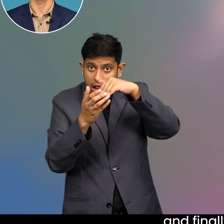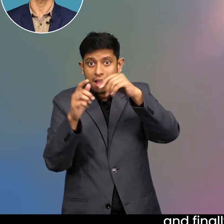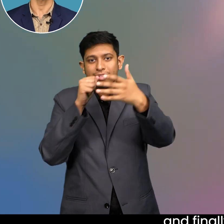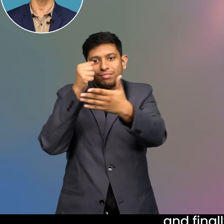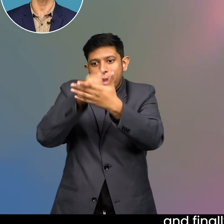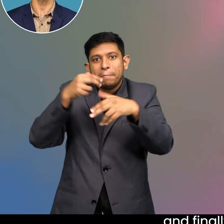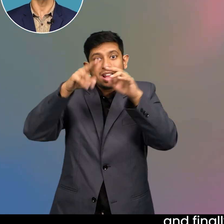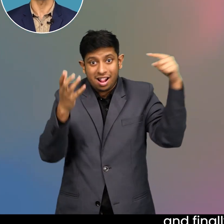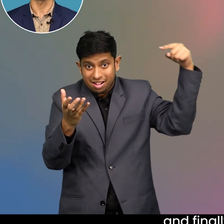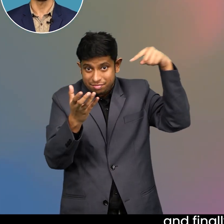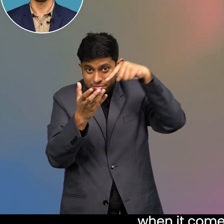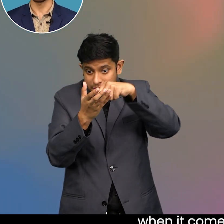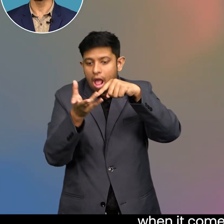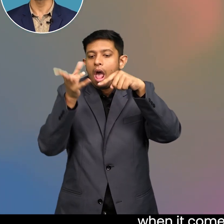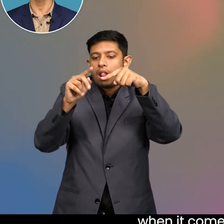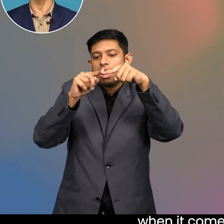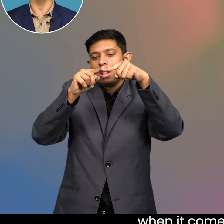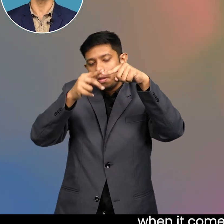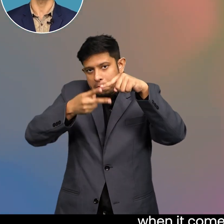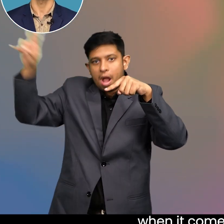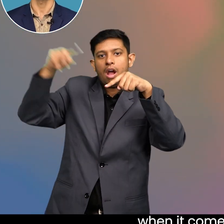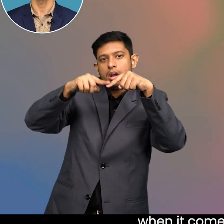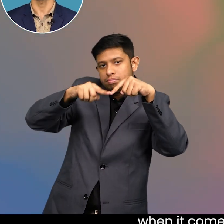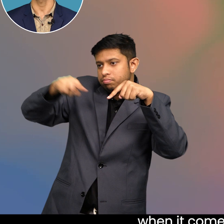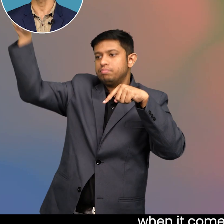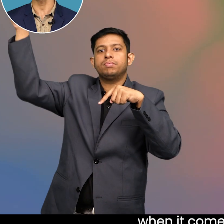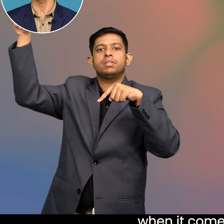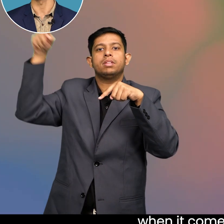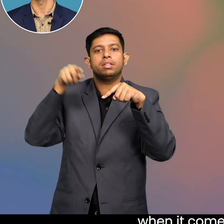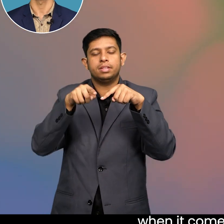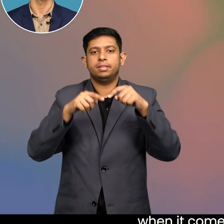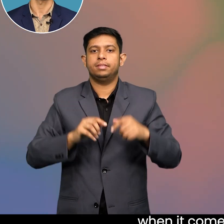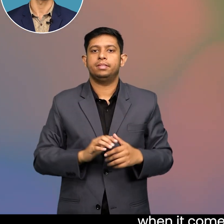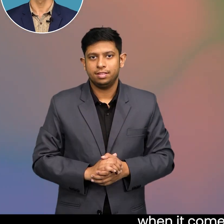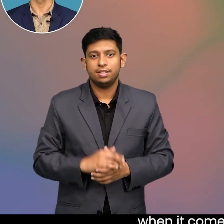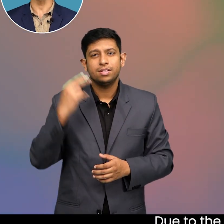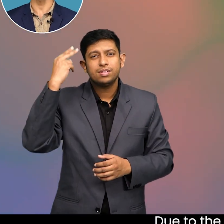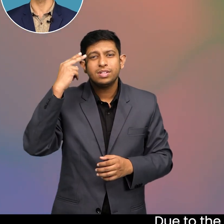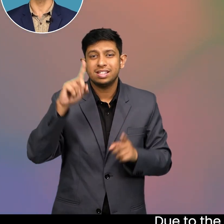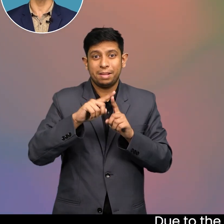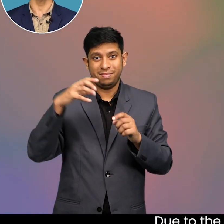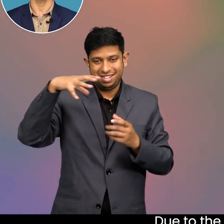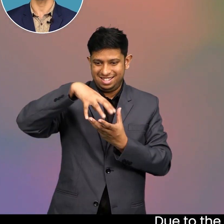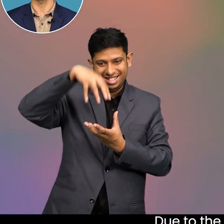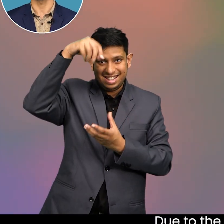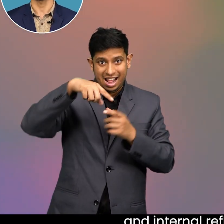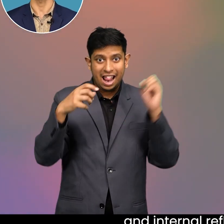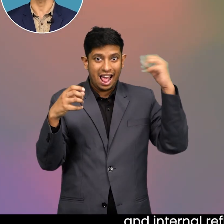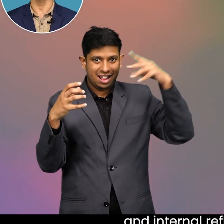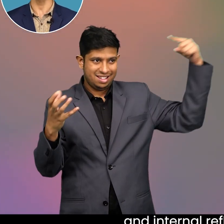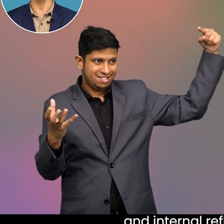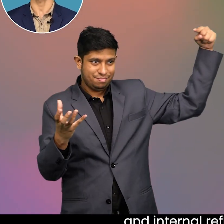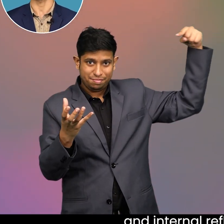refract it again when it comes out of the rain drop. Due to the dispersion of light